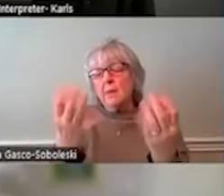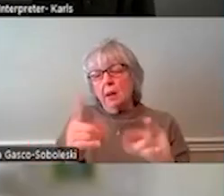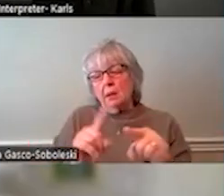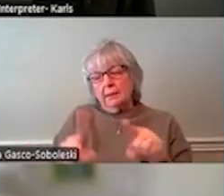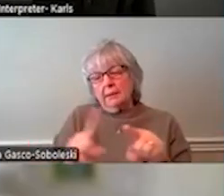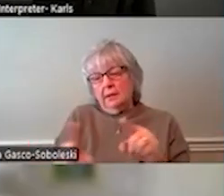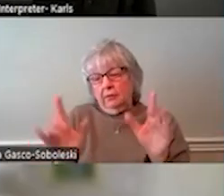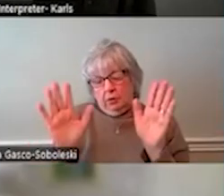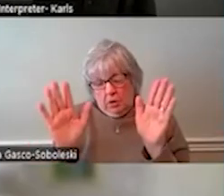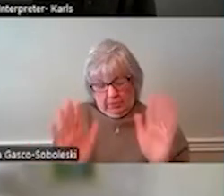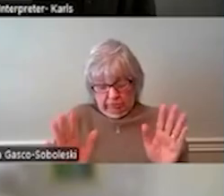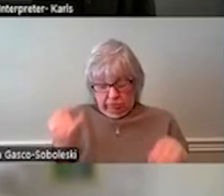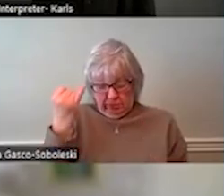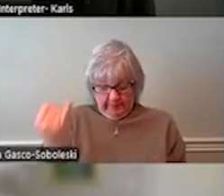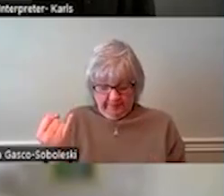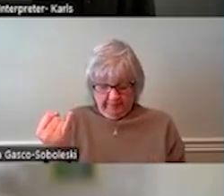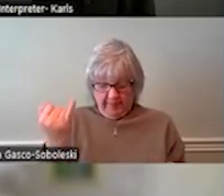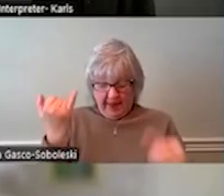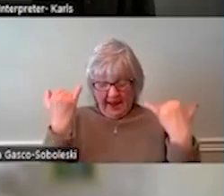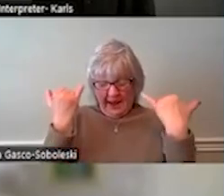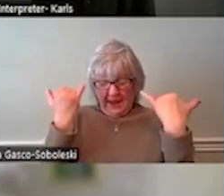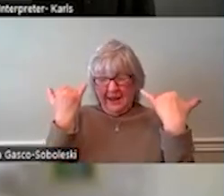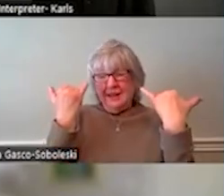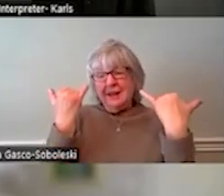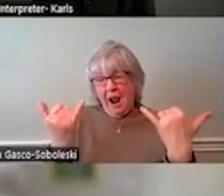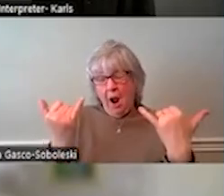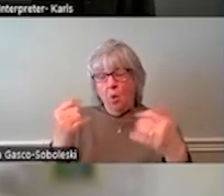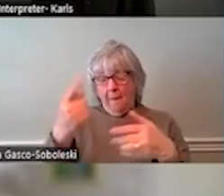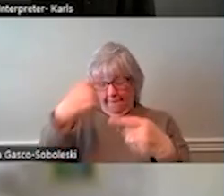here as well as captions. There's a lot of different ways to make it